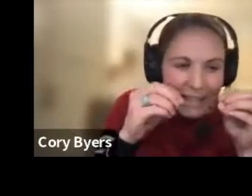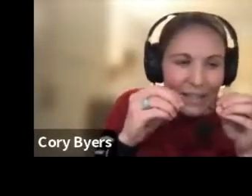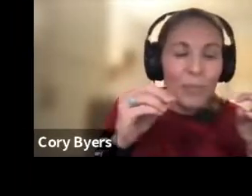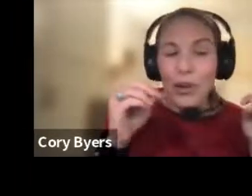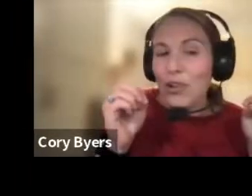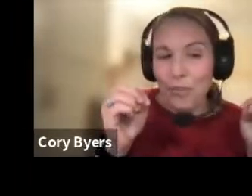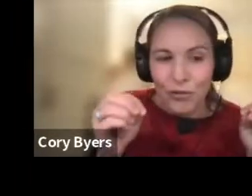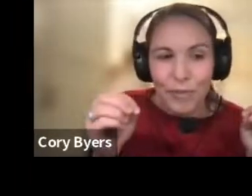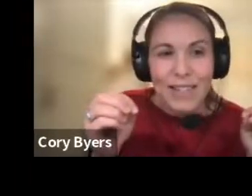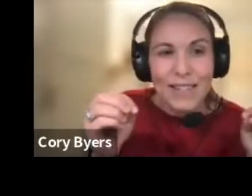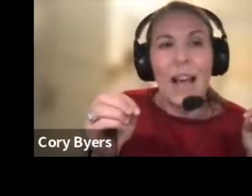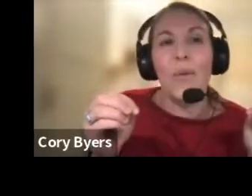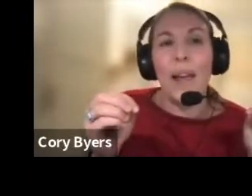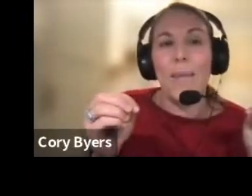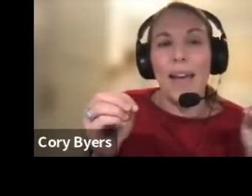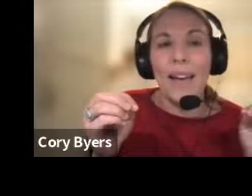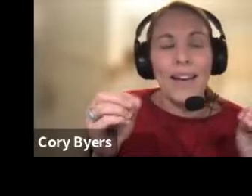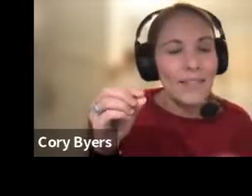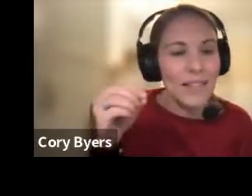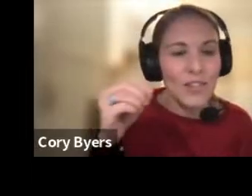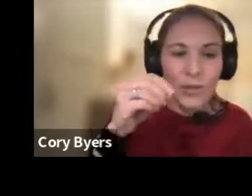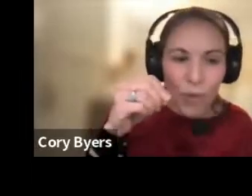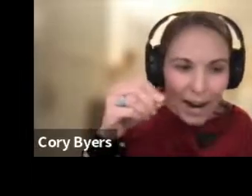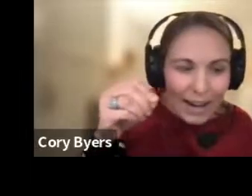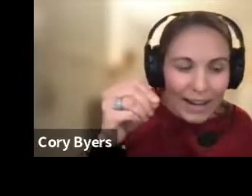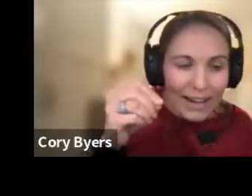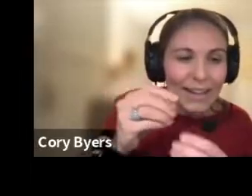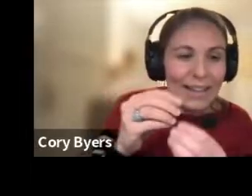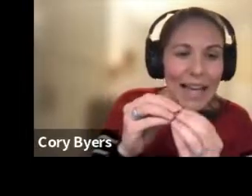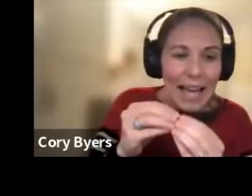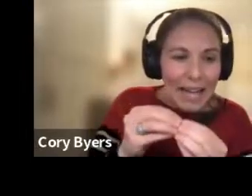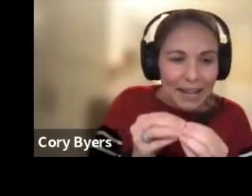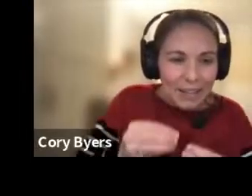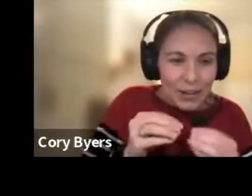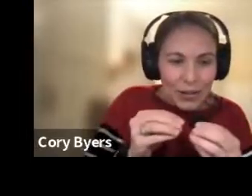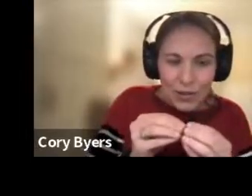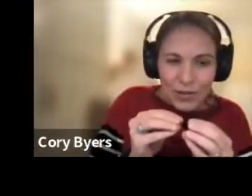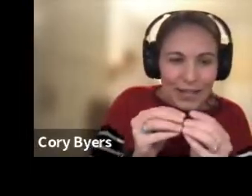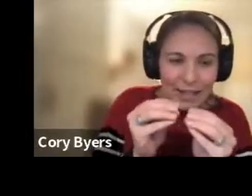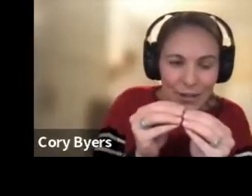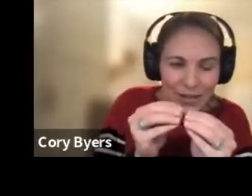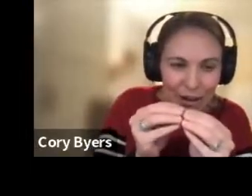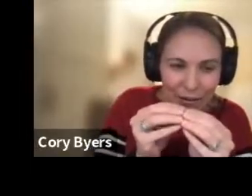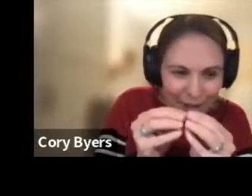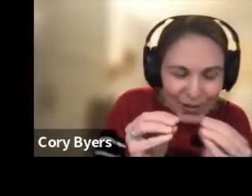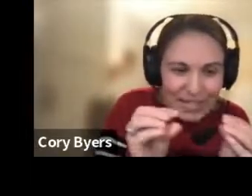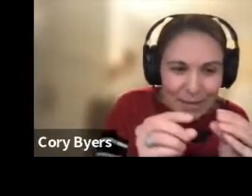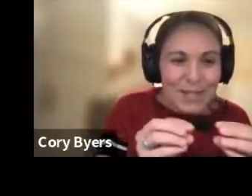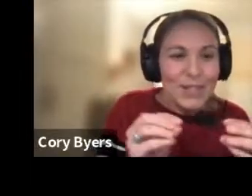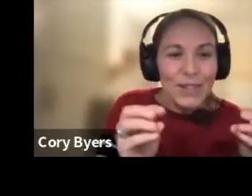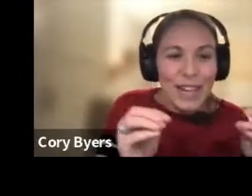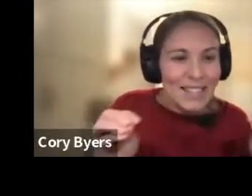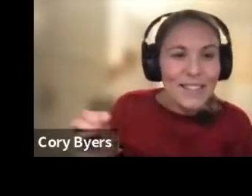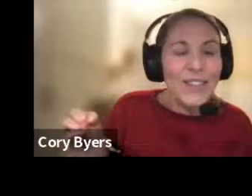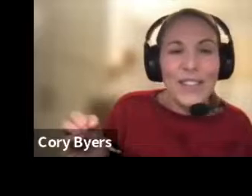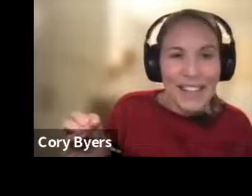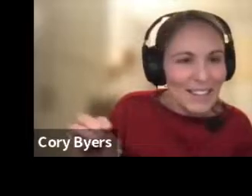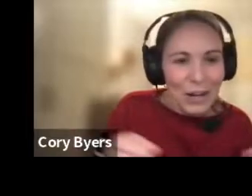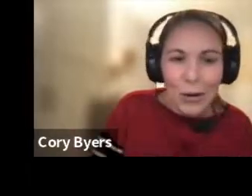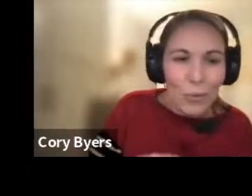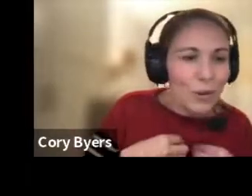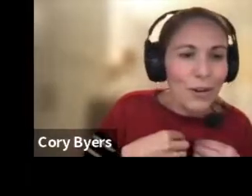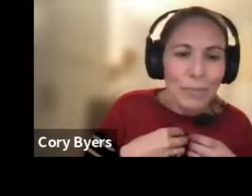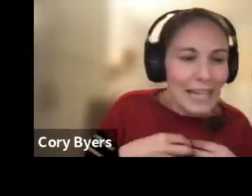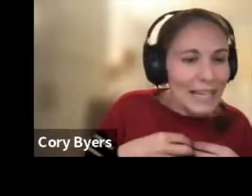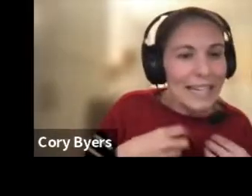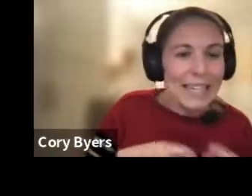tiny little motor movements that we make, such as writing and, you know, using our fingertips to do lots of little things in